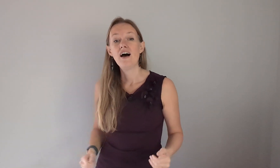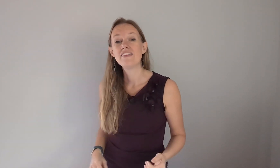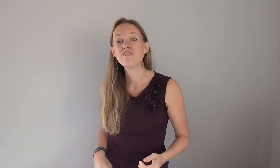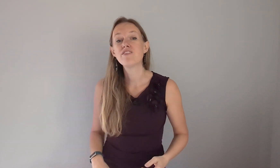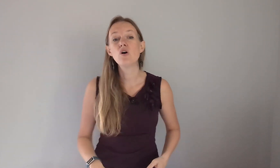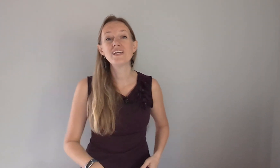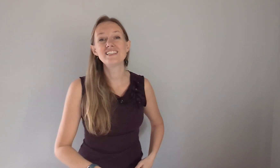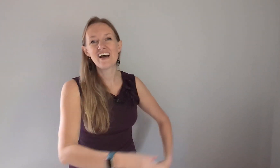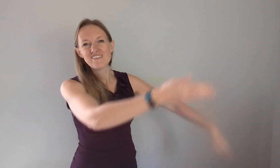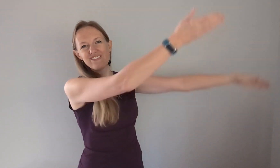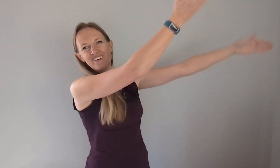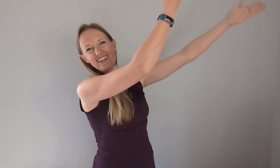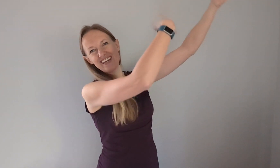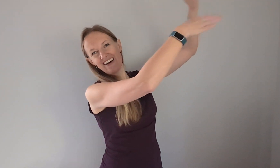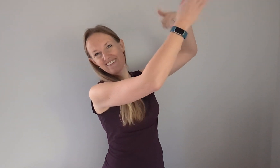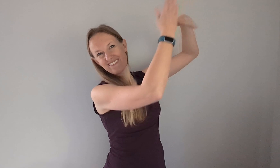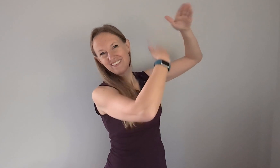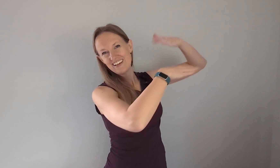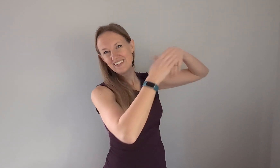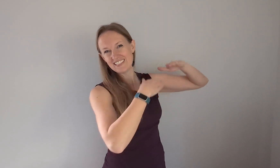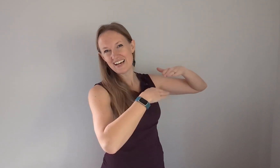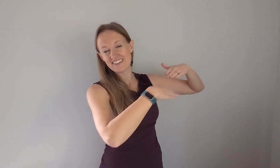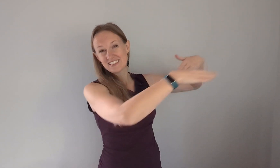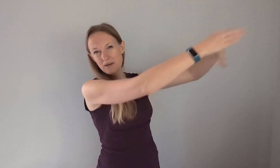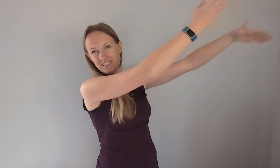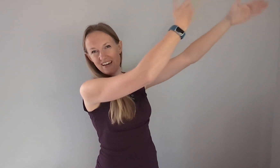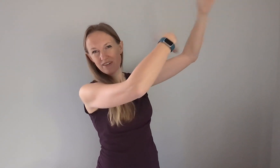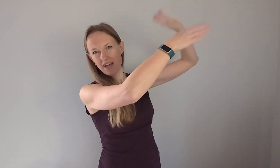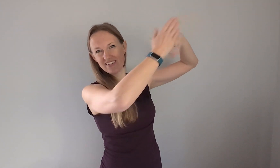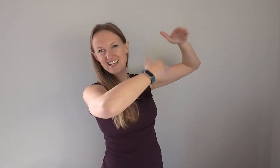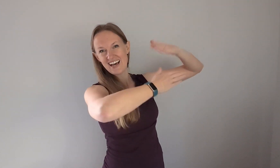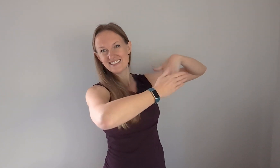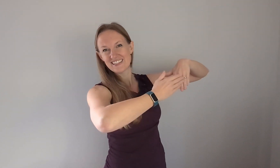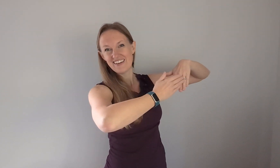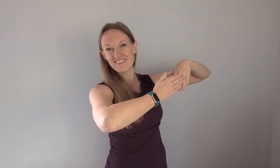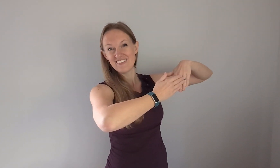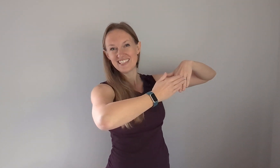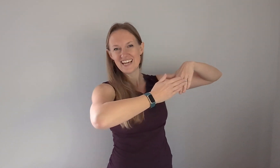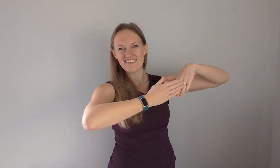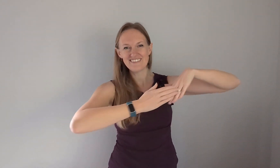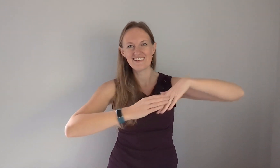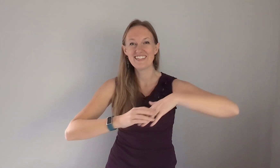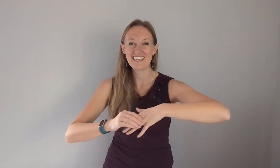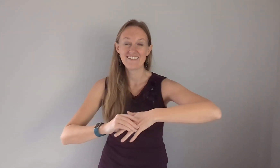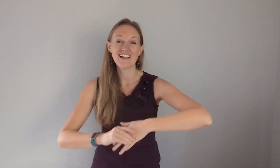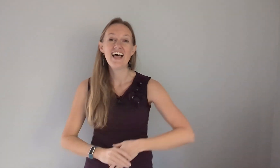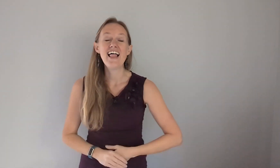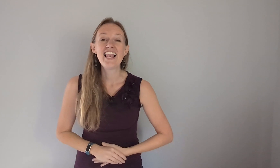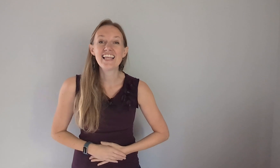And then flowing down, flowing down, flowing down, because it's coming down from heaven to us. Okay, flowing down, flowing down.